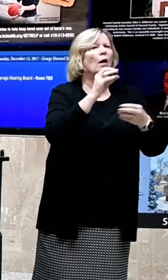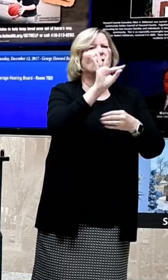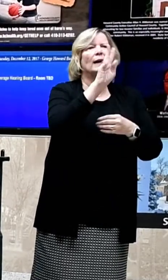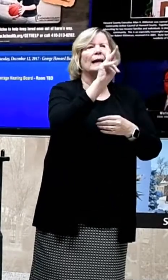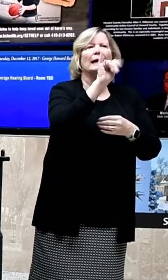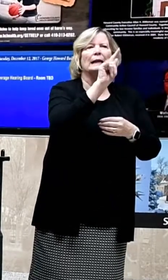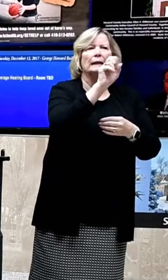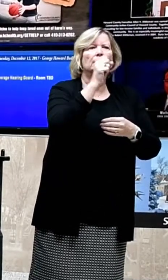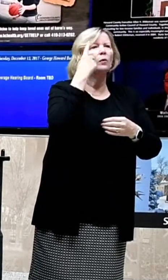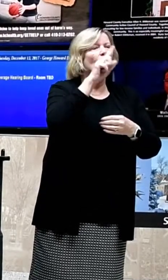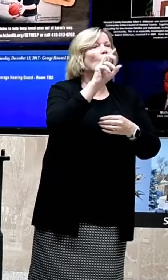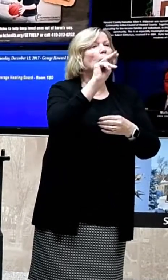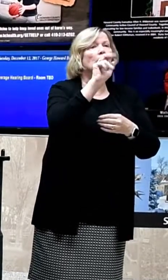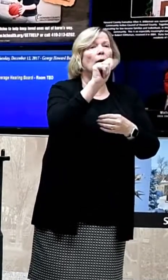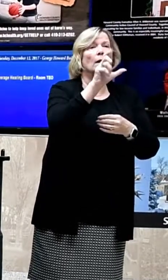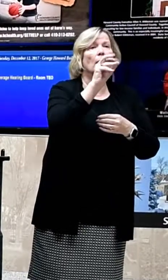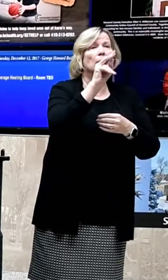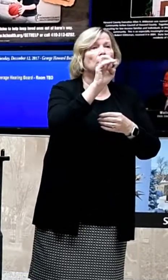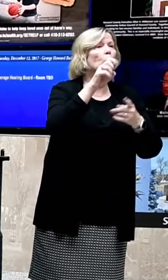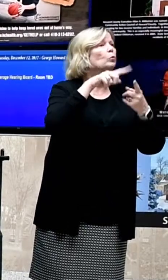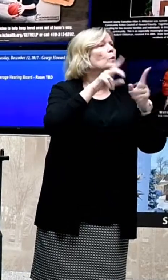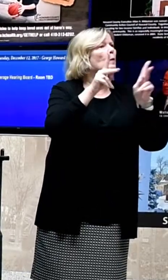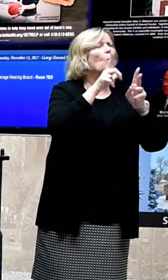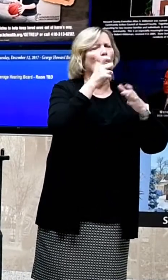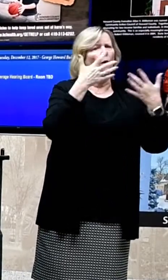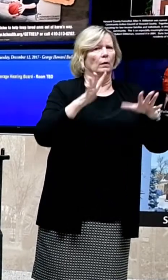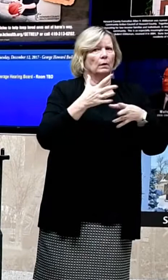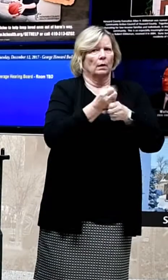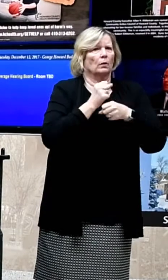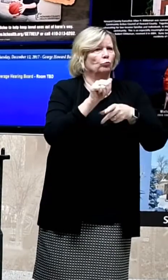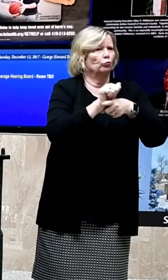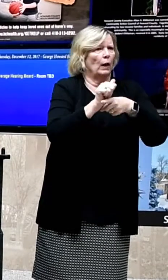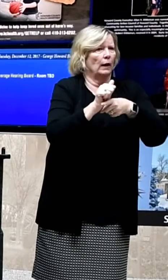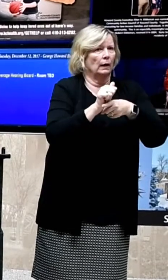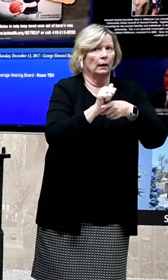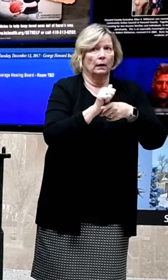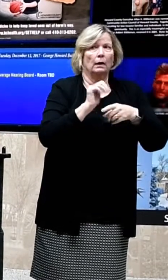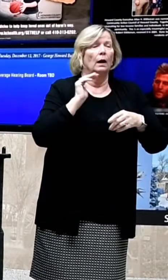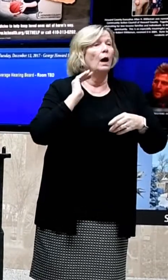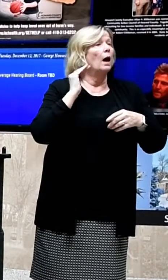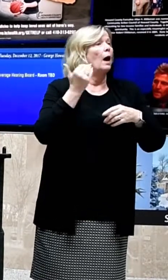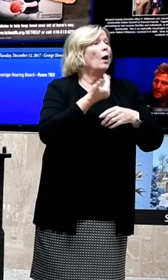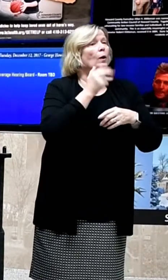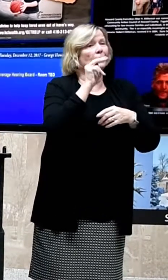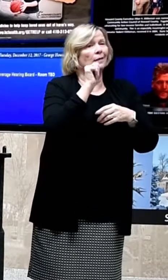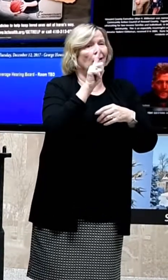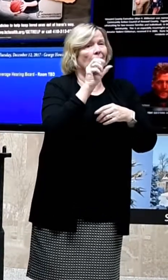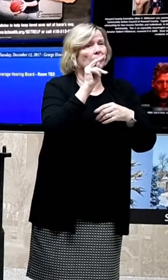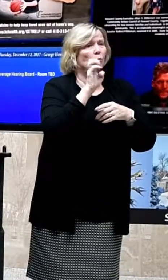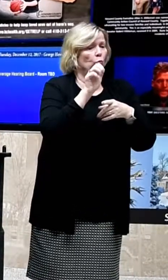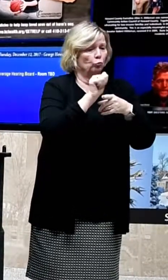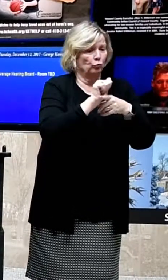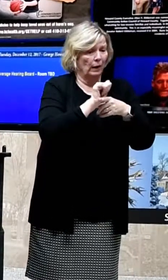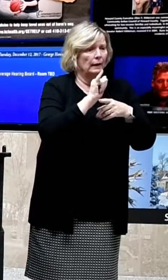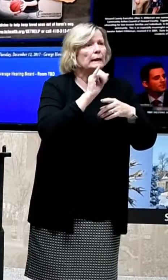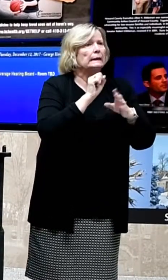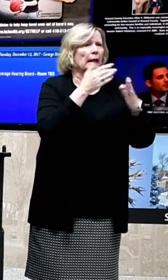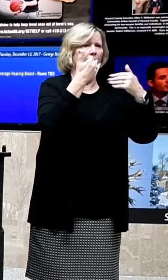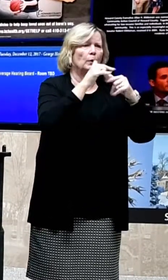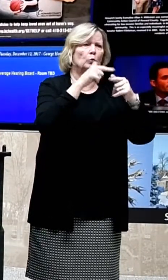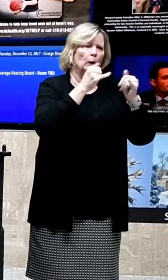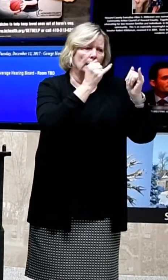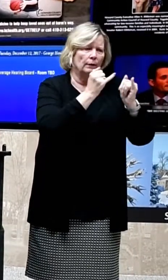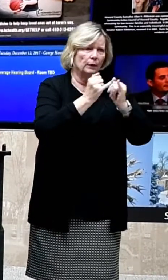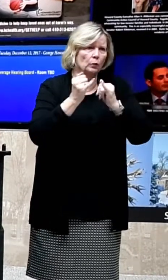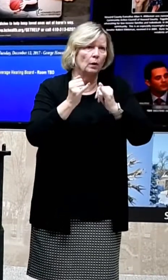to individuals who have been trained. The current reach of our naloxone program is limited to individuals. There